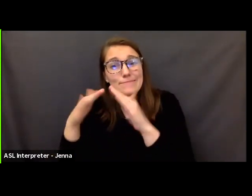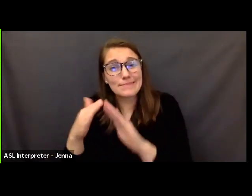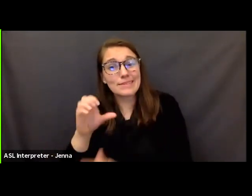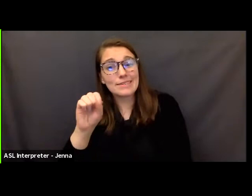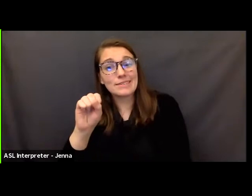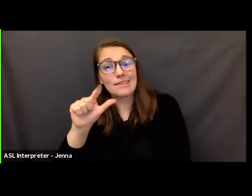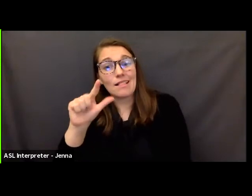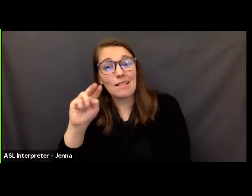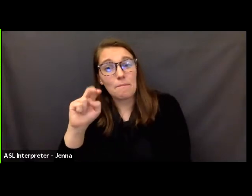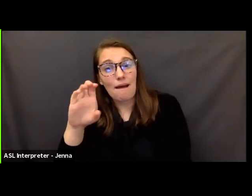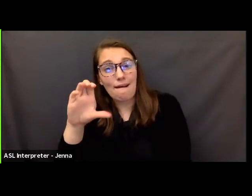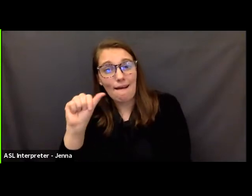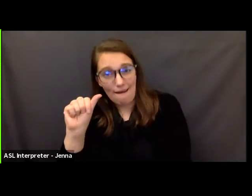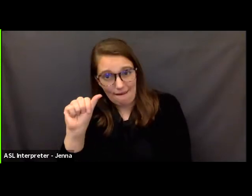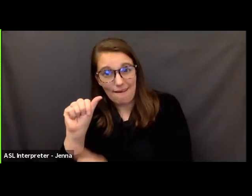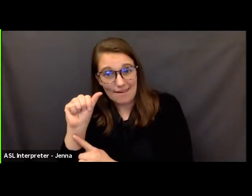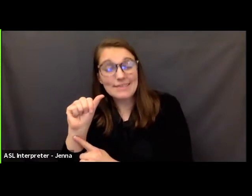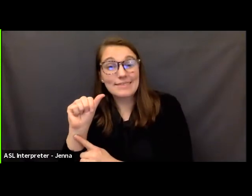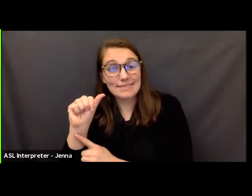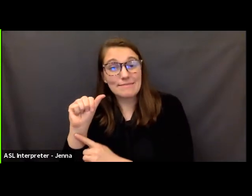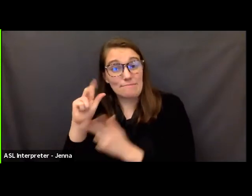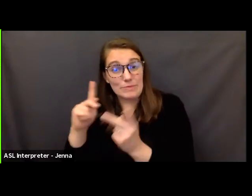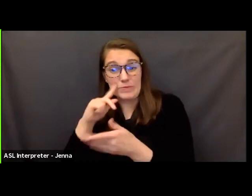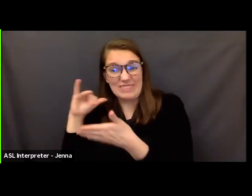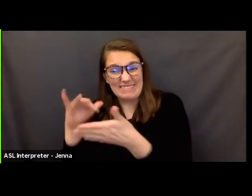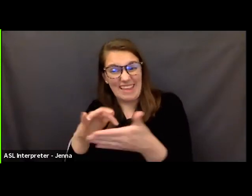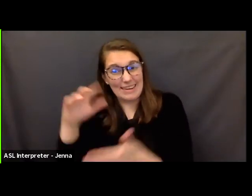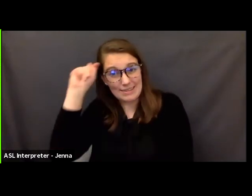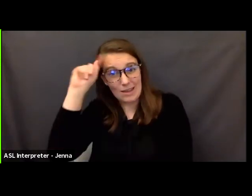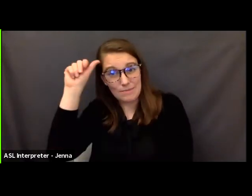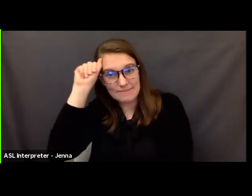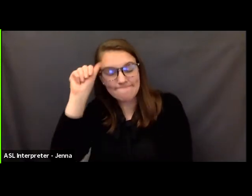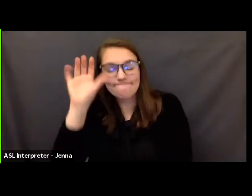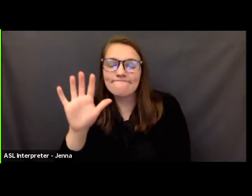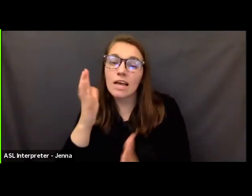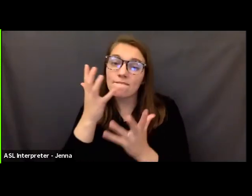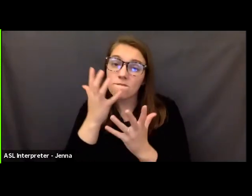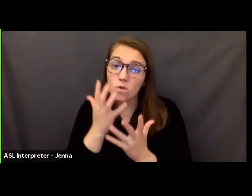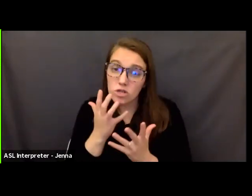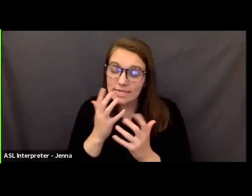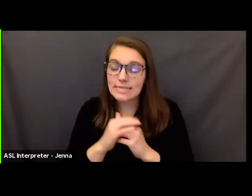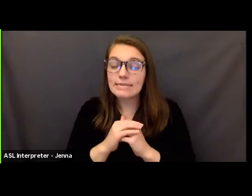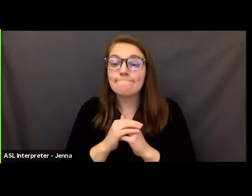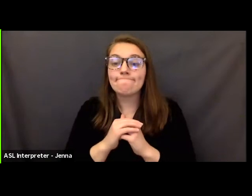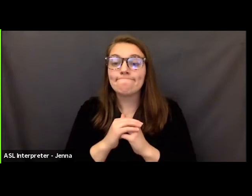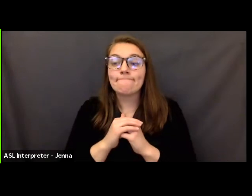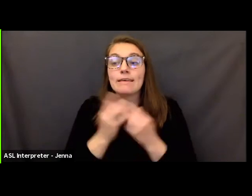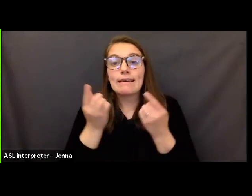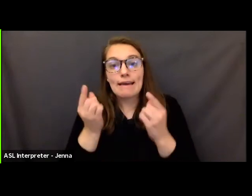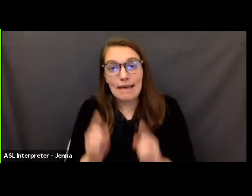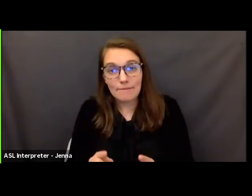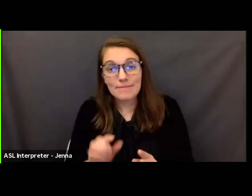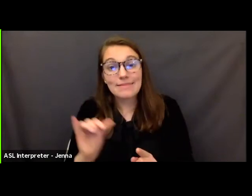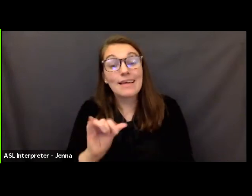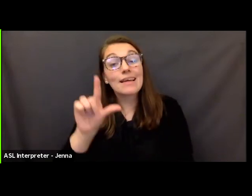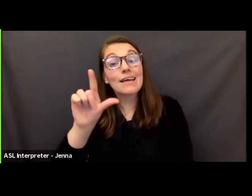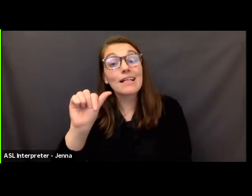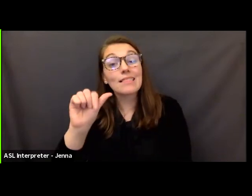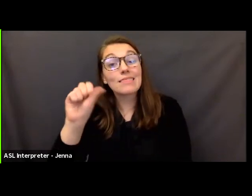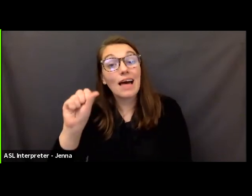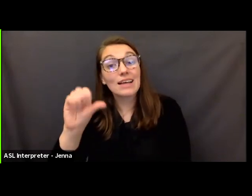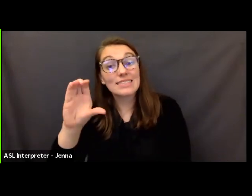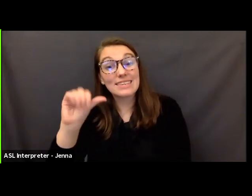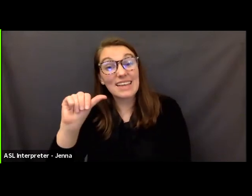Unfortunately, the circumstances that led the Salamancan Thomists, like Las Casas,